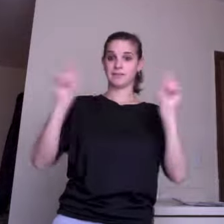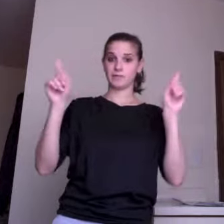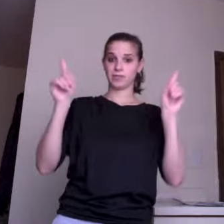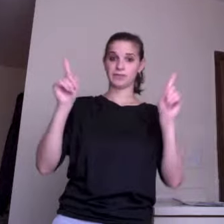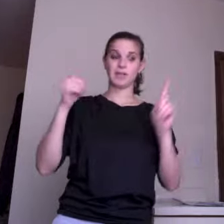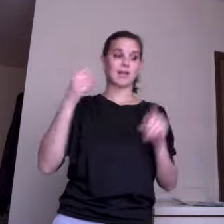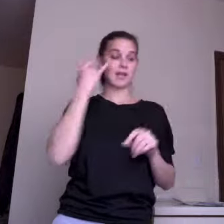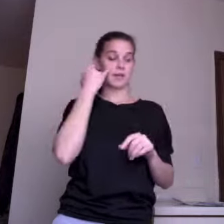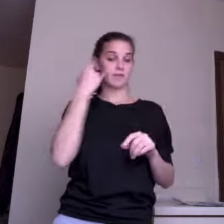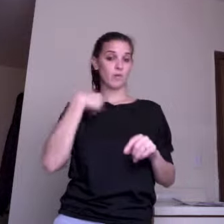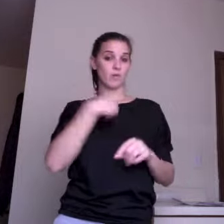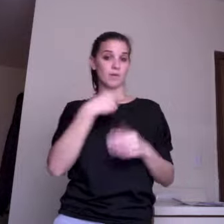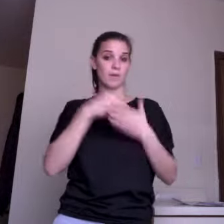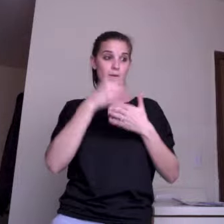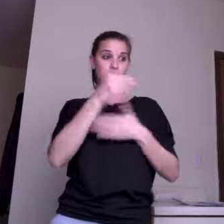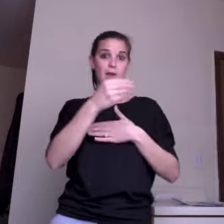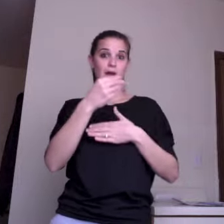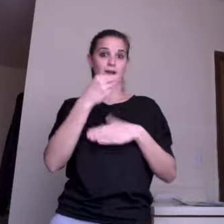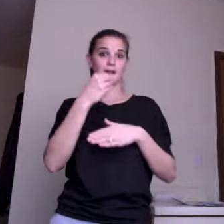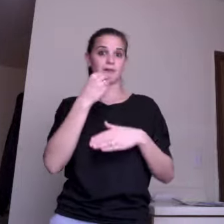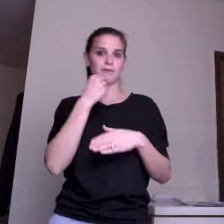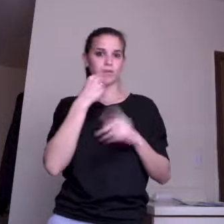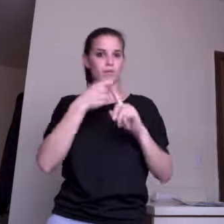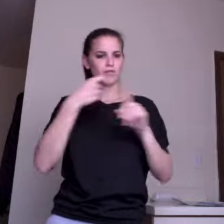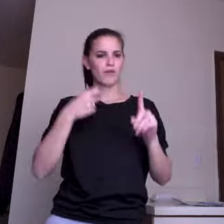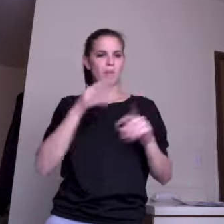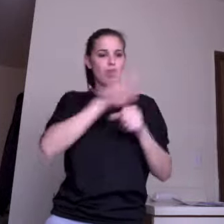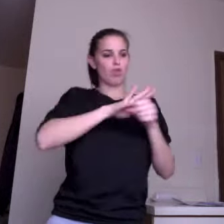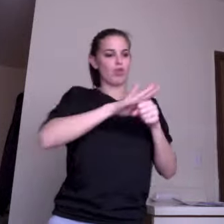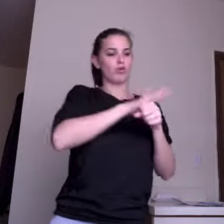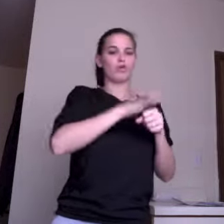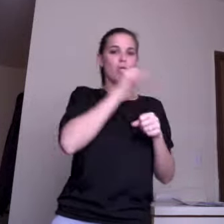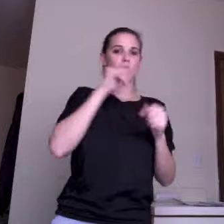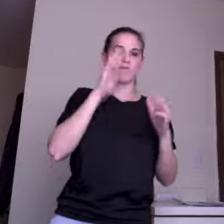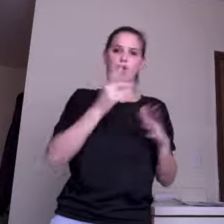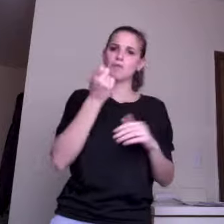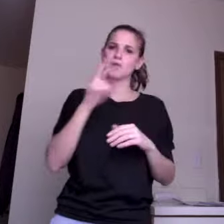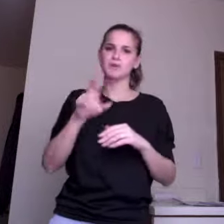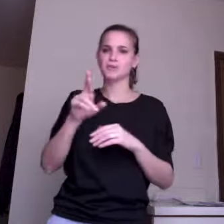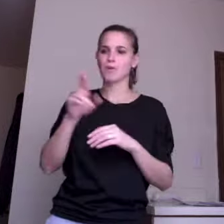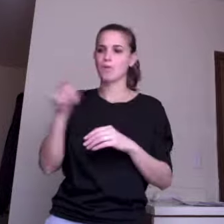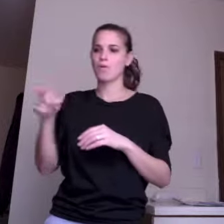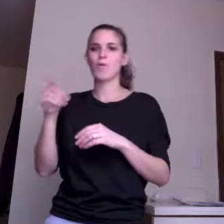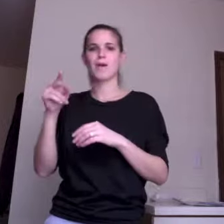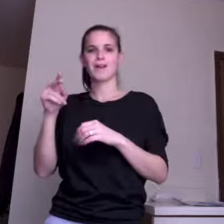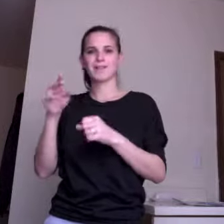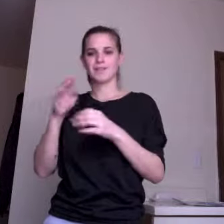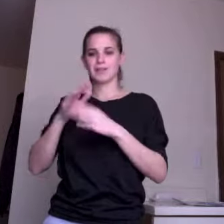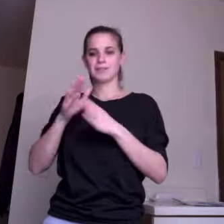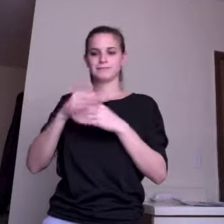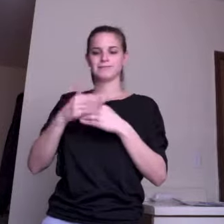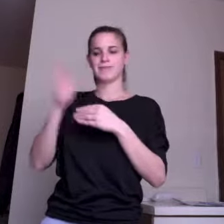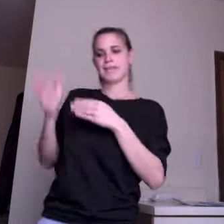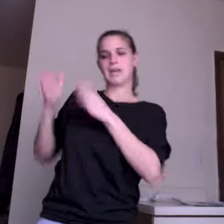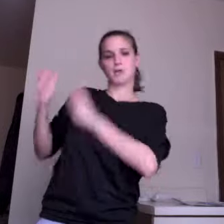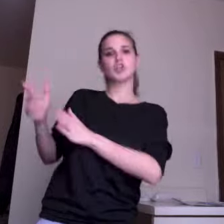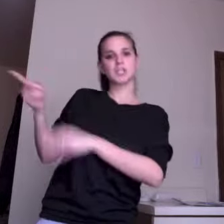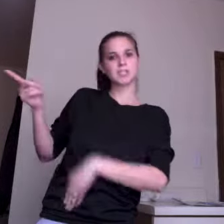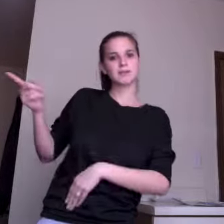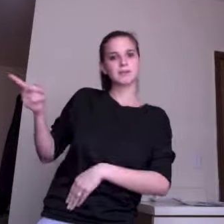or neighbors we know in real life. Some people say organic or local food is more expensive, but is it really? With all these things I've been learning about